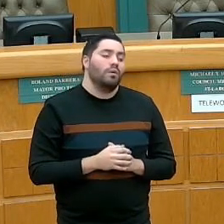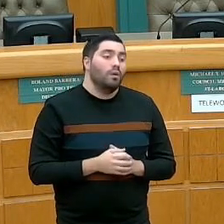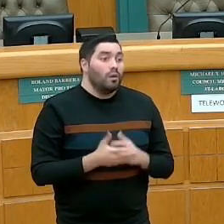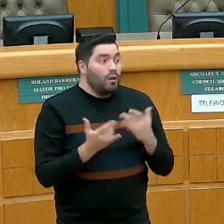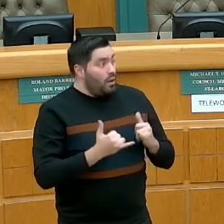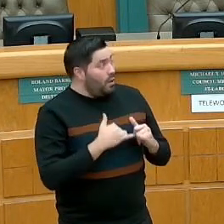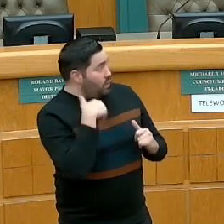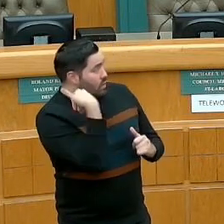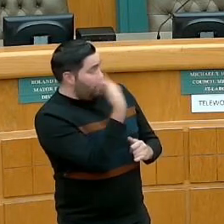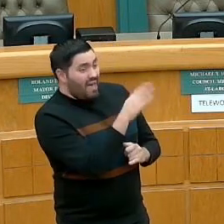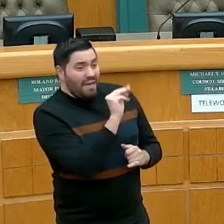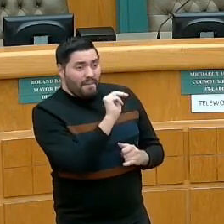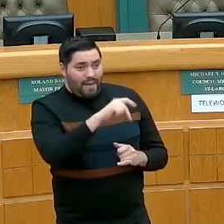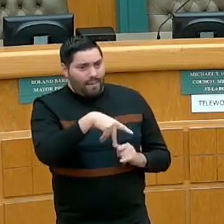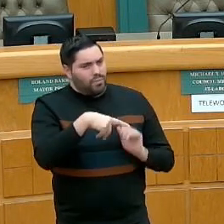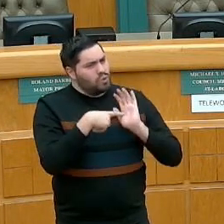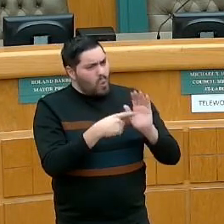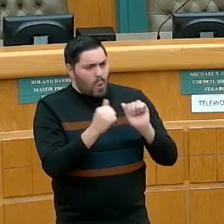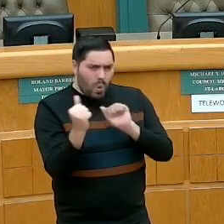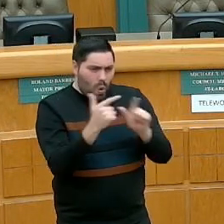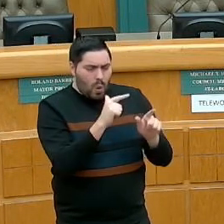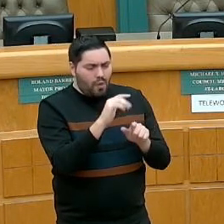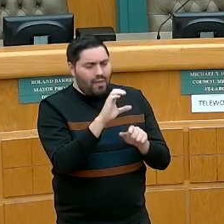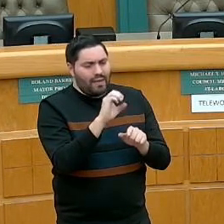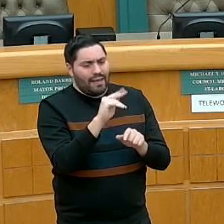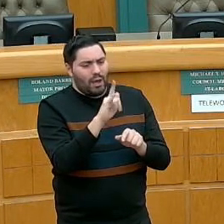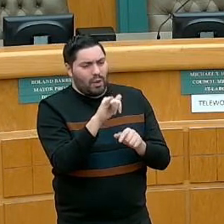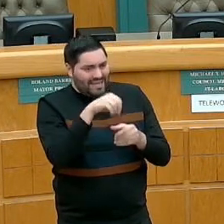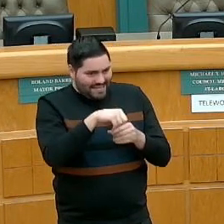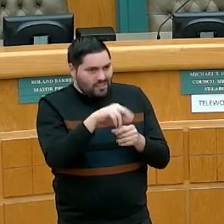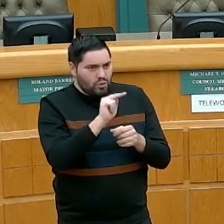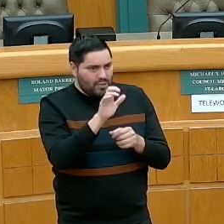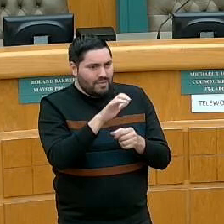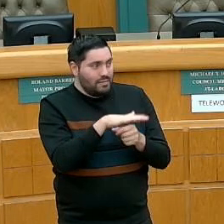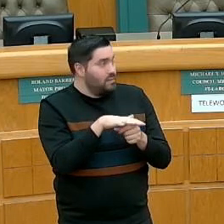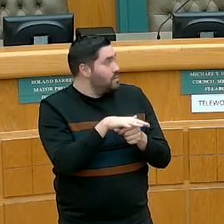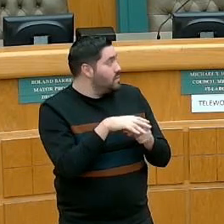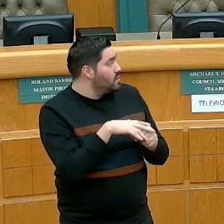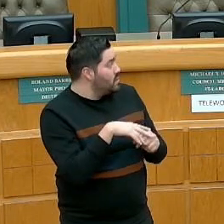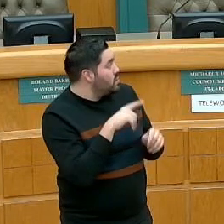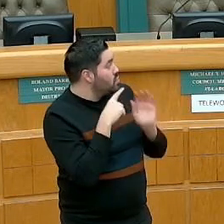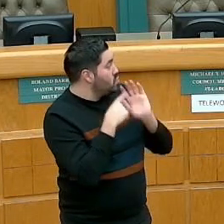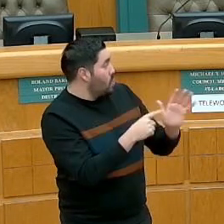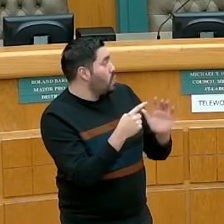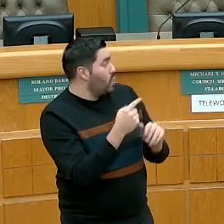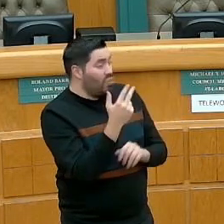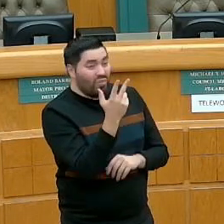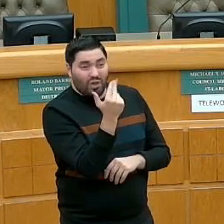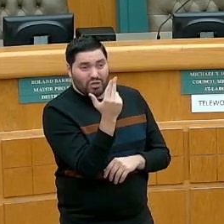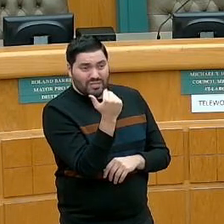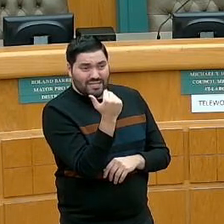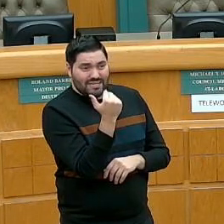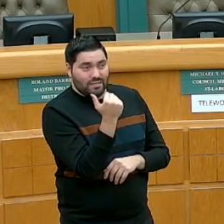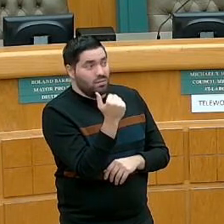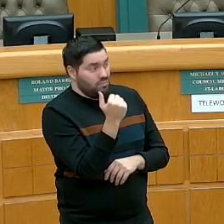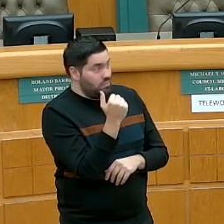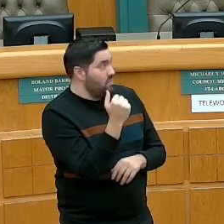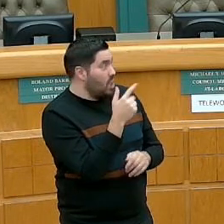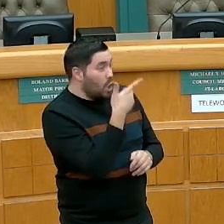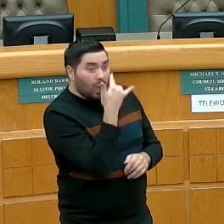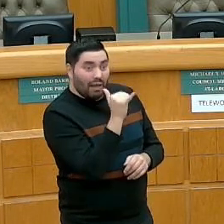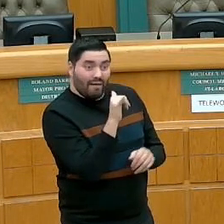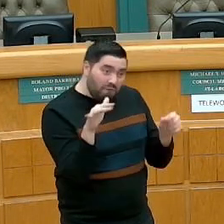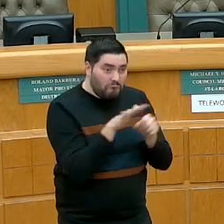This map shows just about all the counties in Nueces. There's 13 shown on here, and it looks like it comprises just about all of the